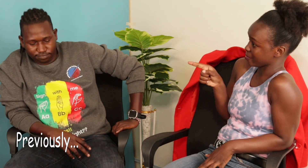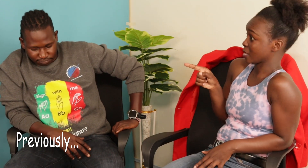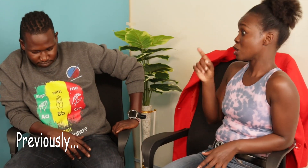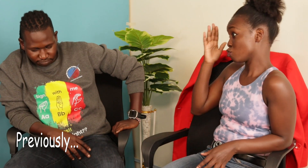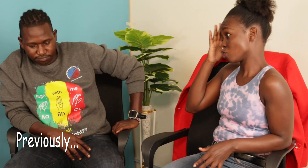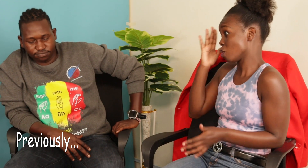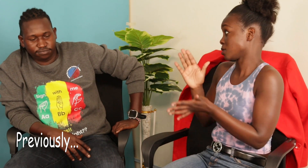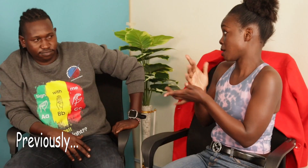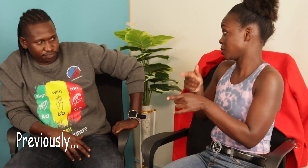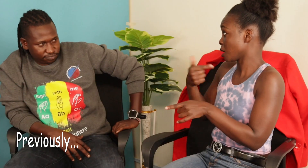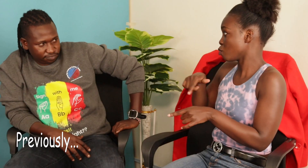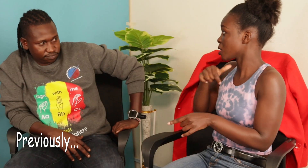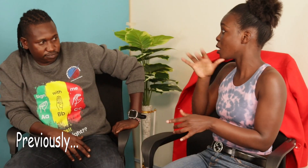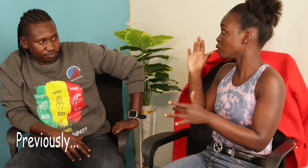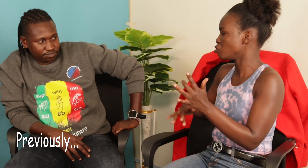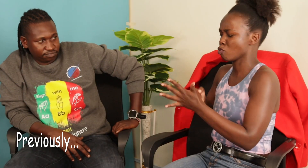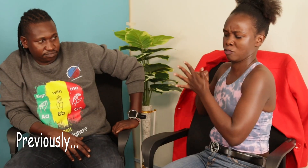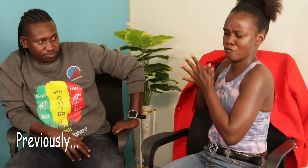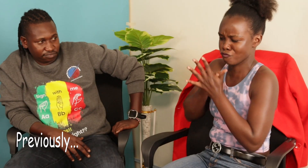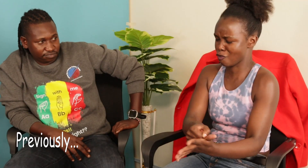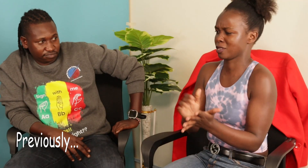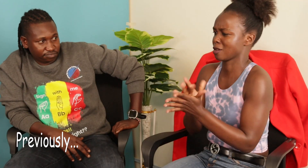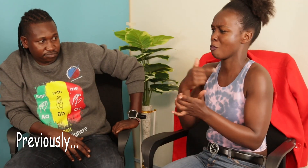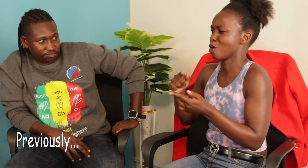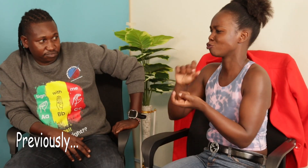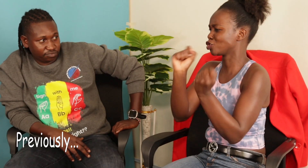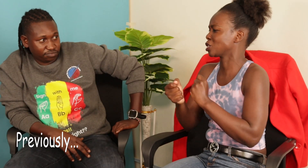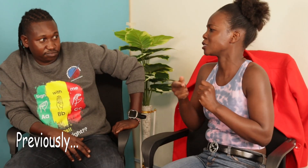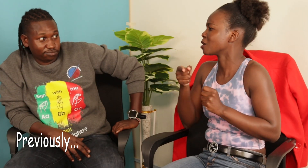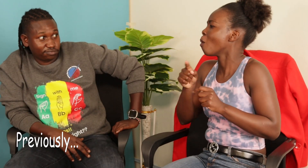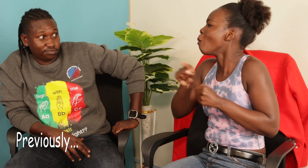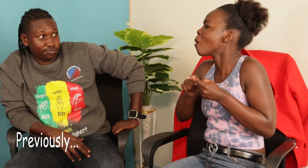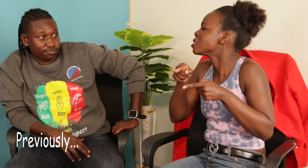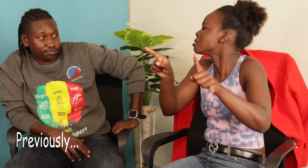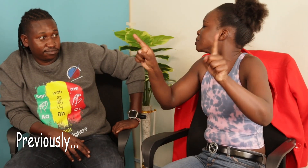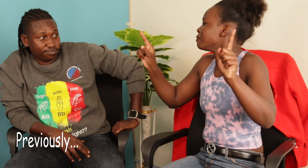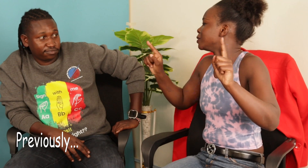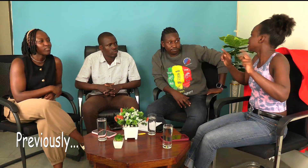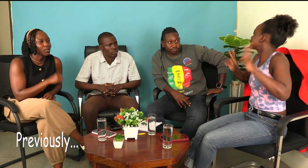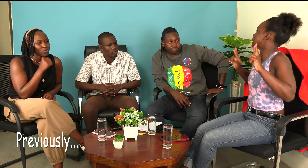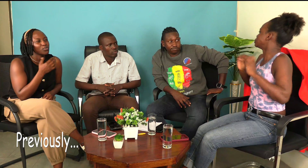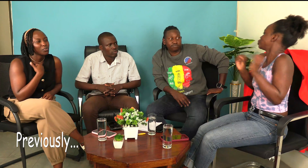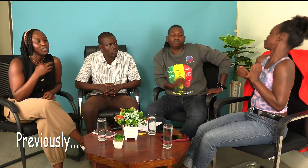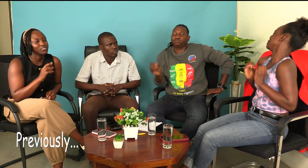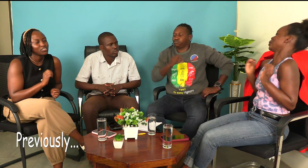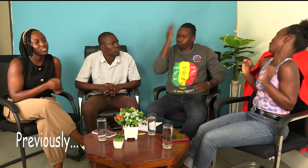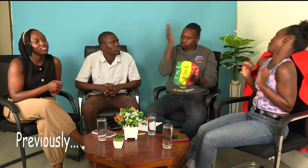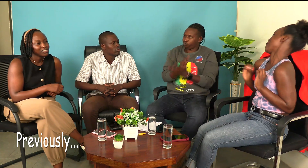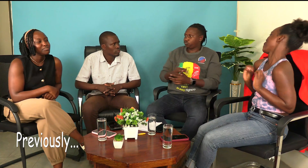Maybe this person does not understand you. You can't force someone to change. You just let them do